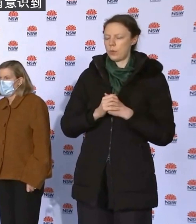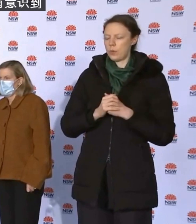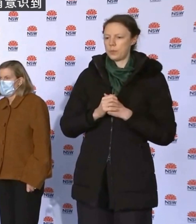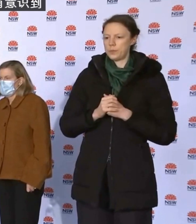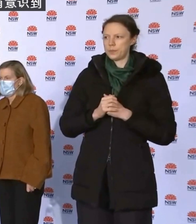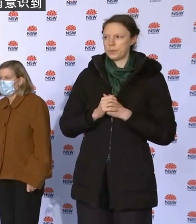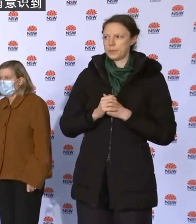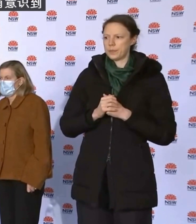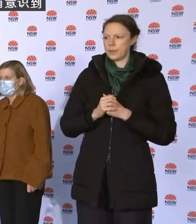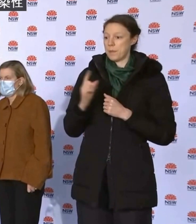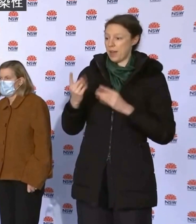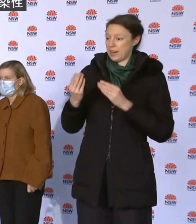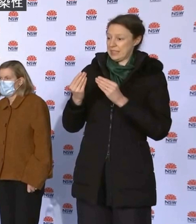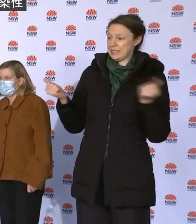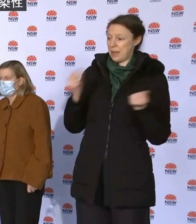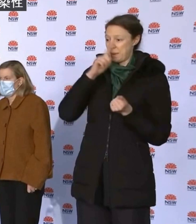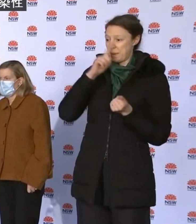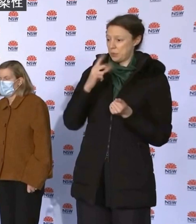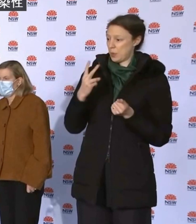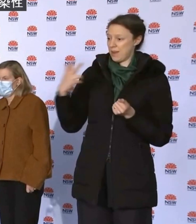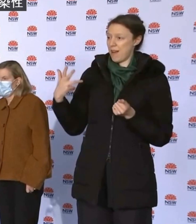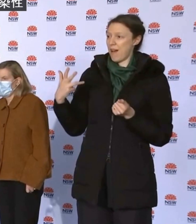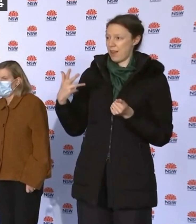of their infectiousness without realising it. If you're